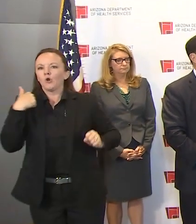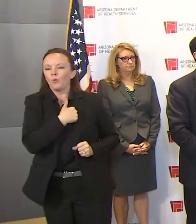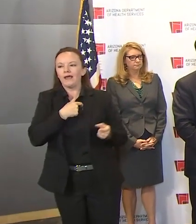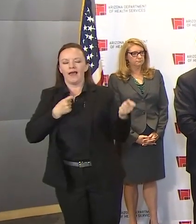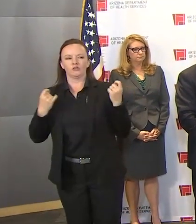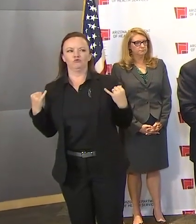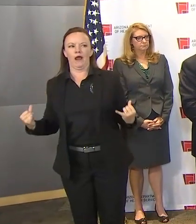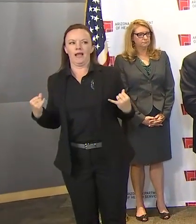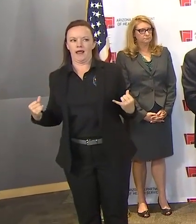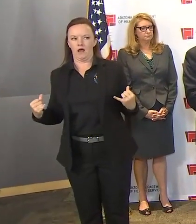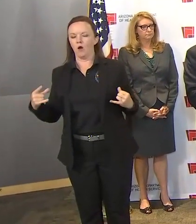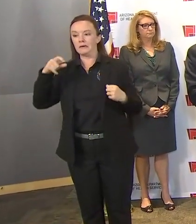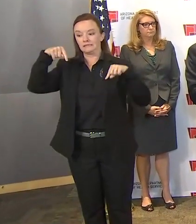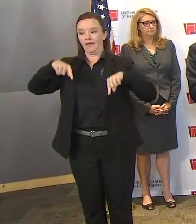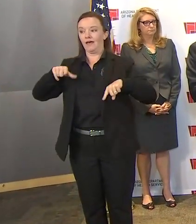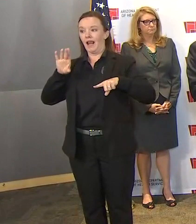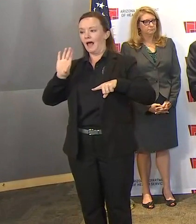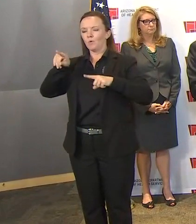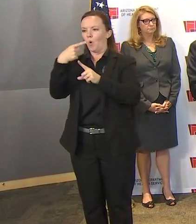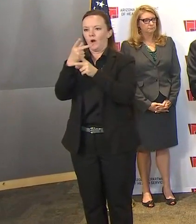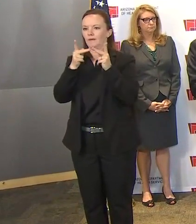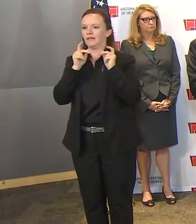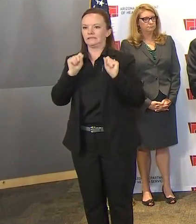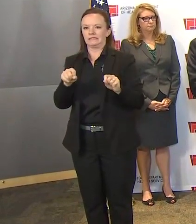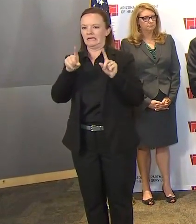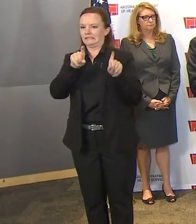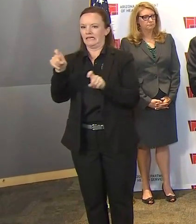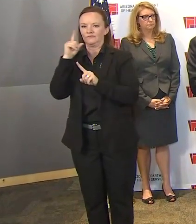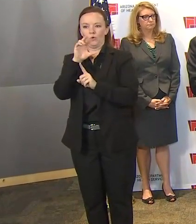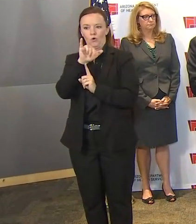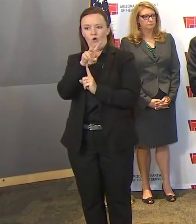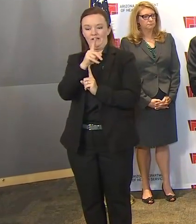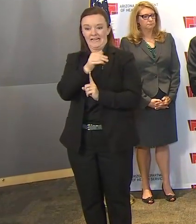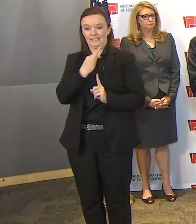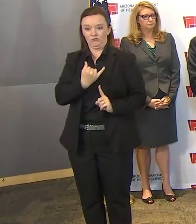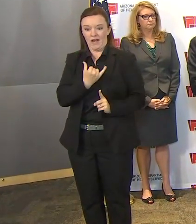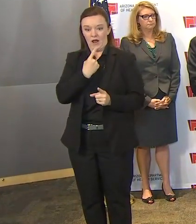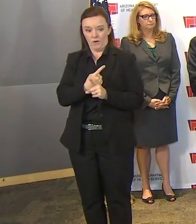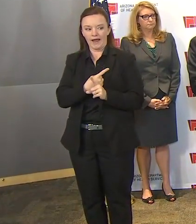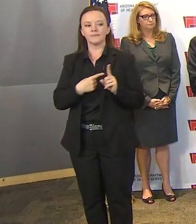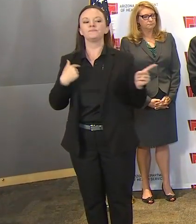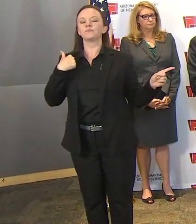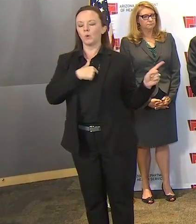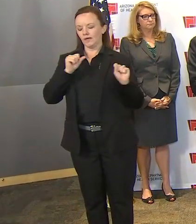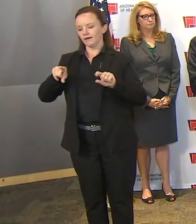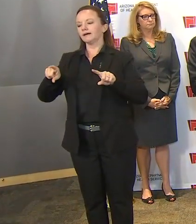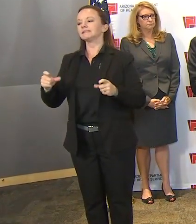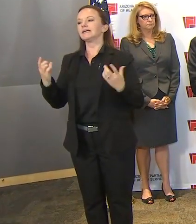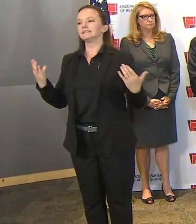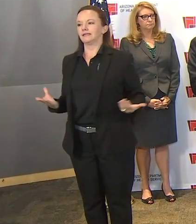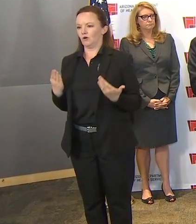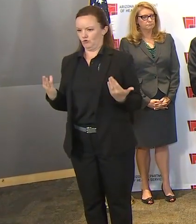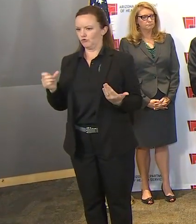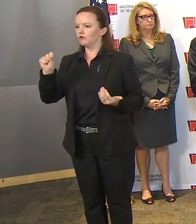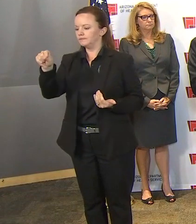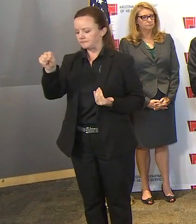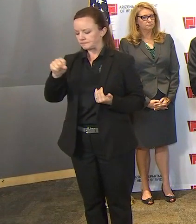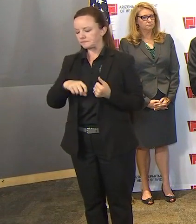only facility in the state that can actually test for COVID-19, if I'm not mistaken, correct? So we can test on site here.